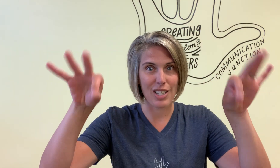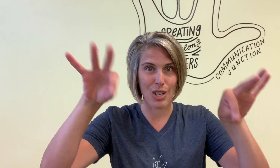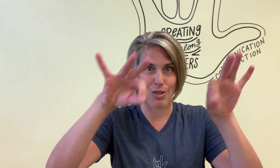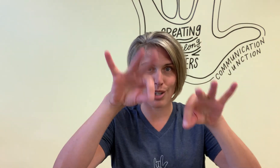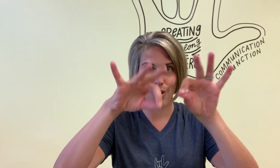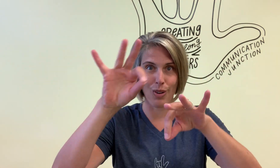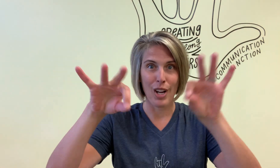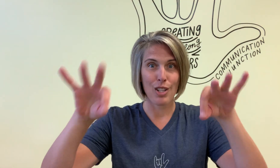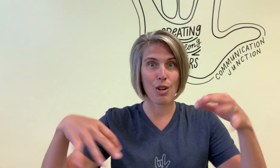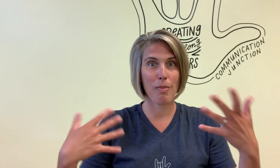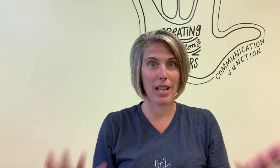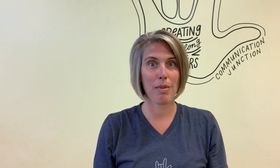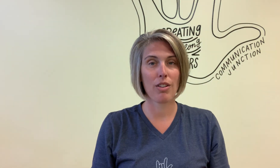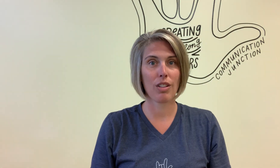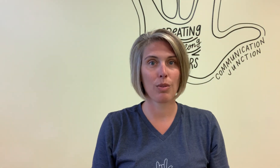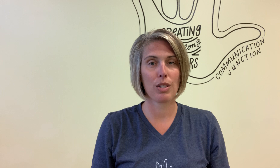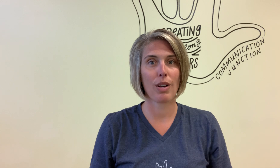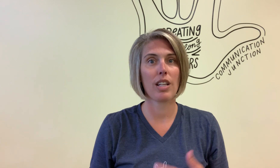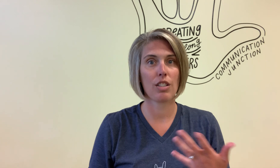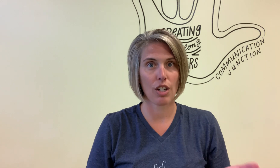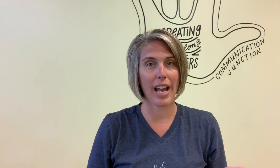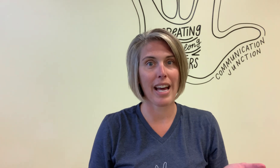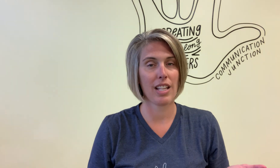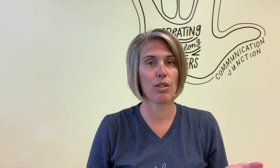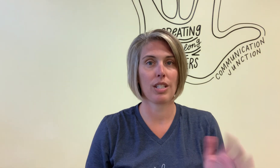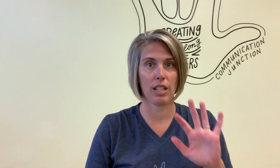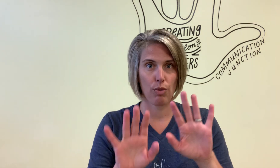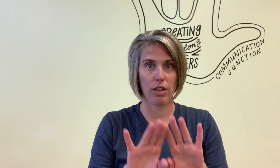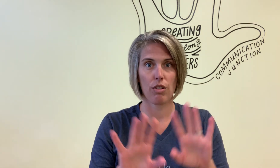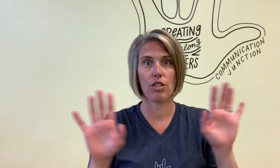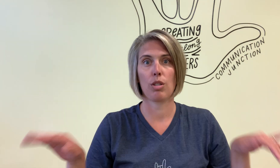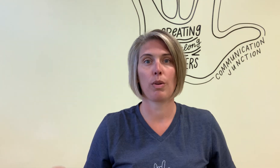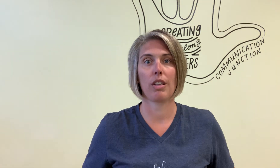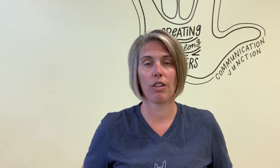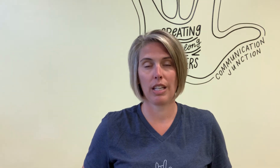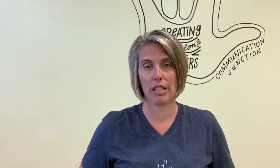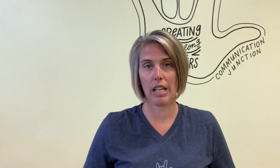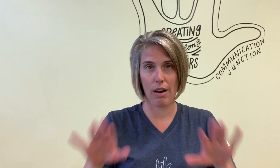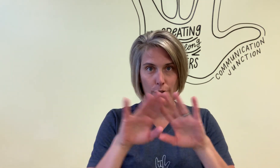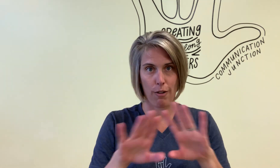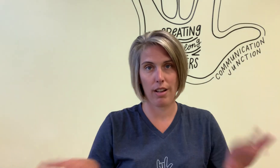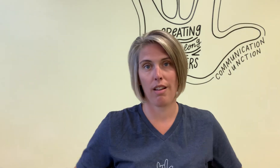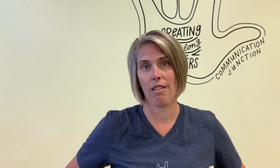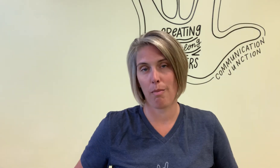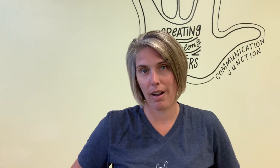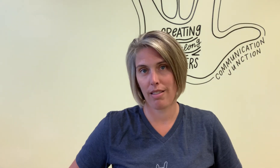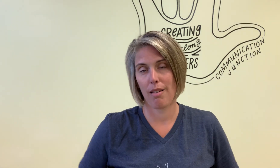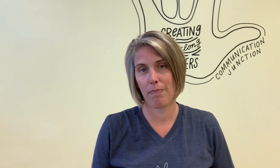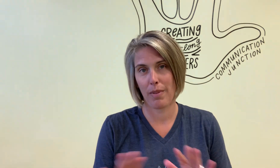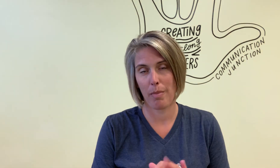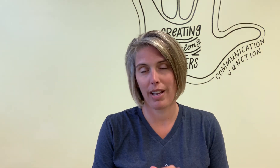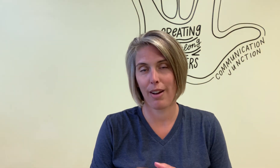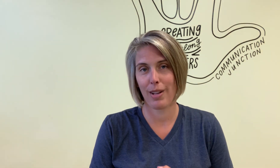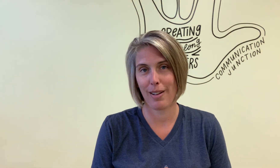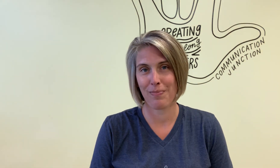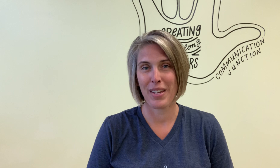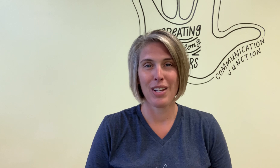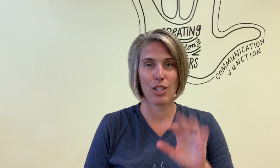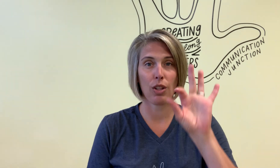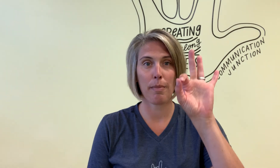showed you. So maybe your little one's ready to start adding those signs rather than just putting their hands out in front and then behind them and back out again. So let me